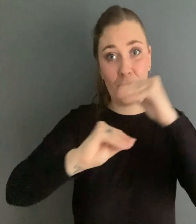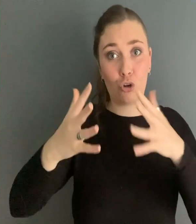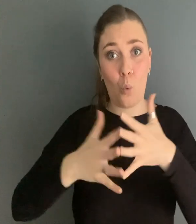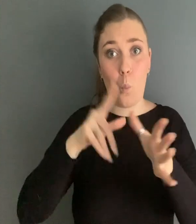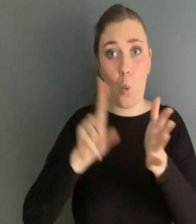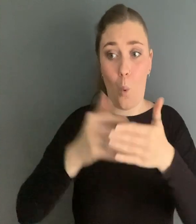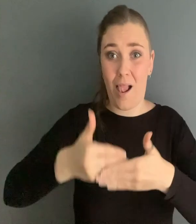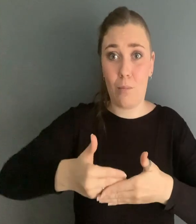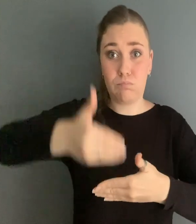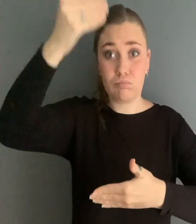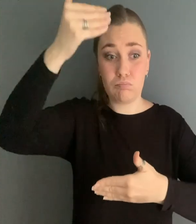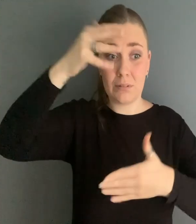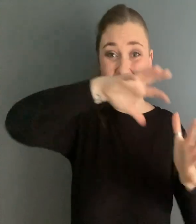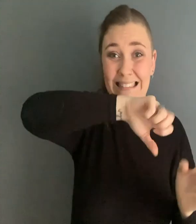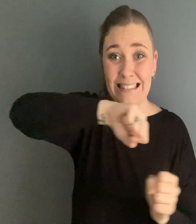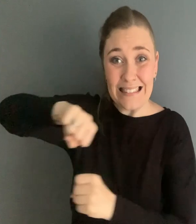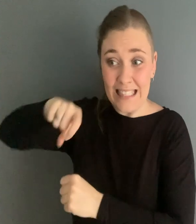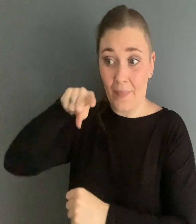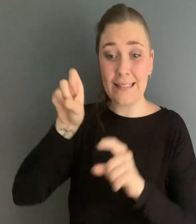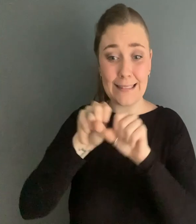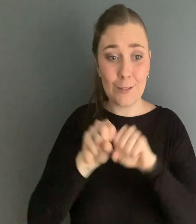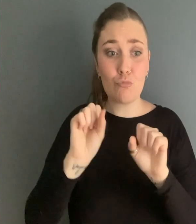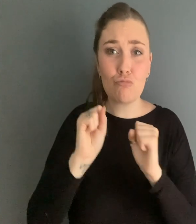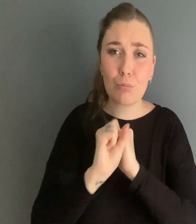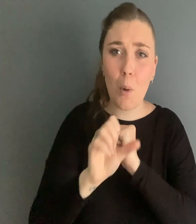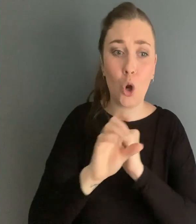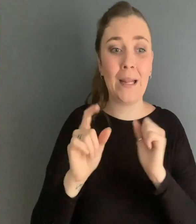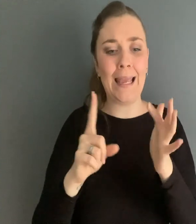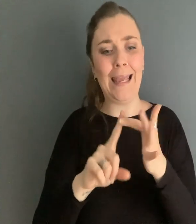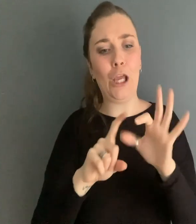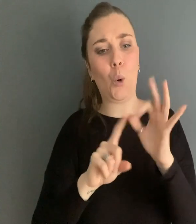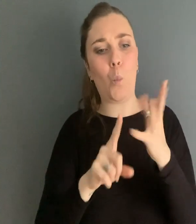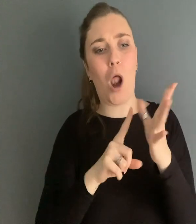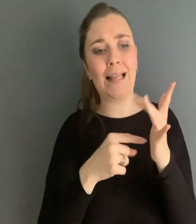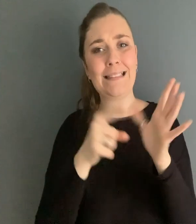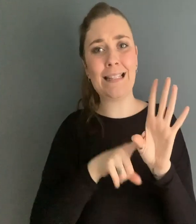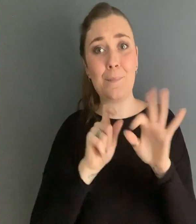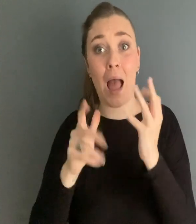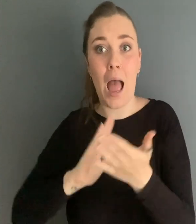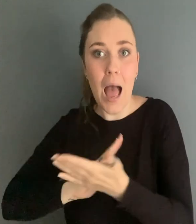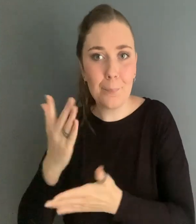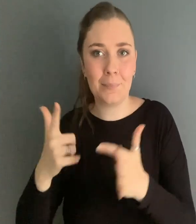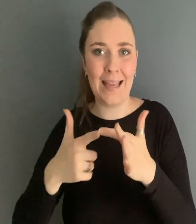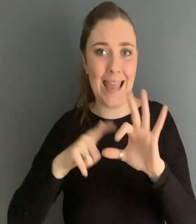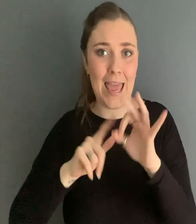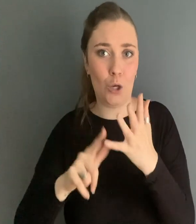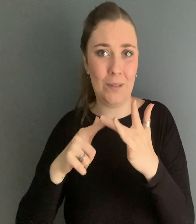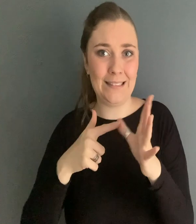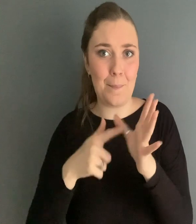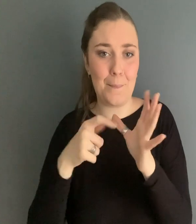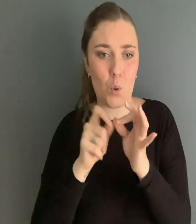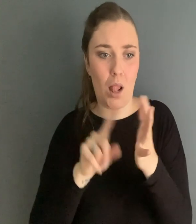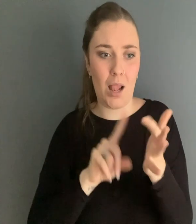With a system that promotes equality but is truly equitable. And to do